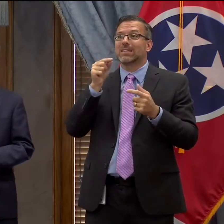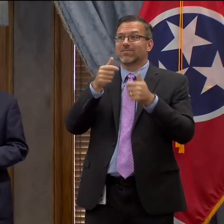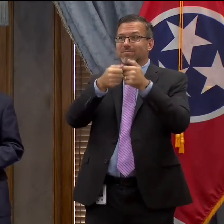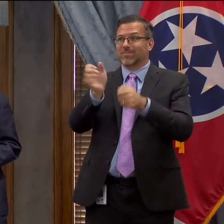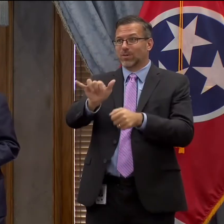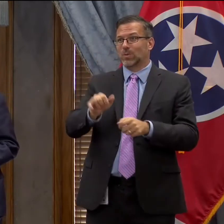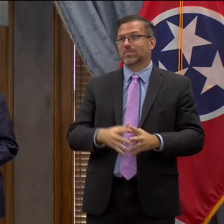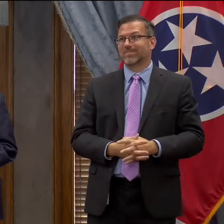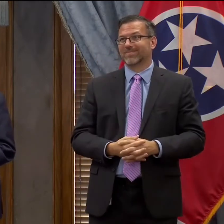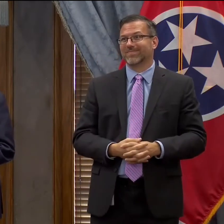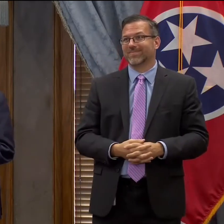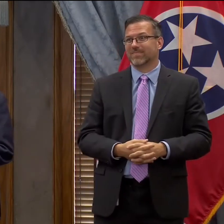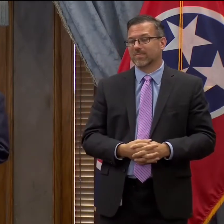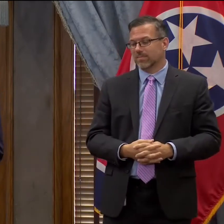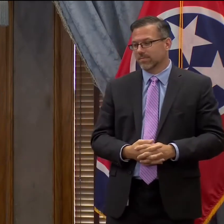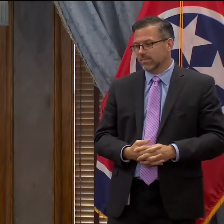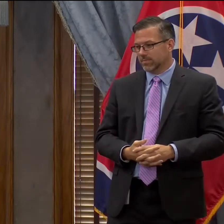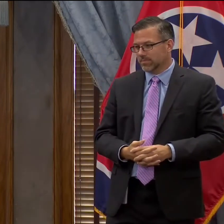So